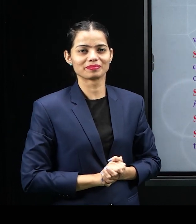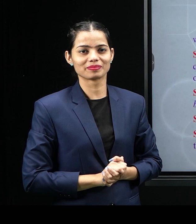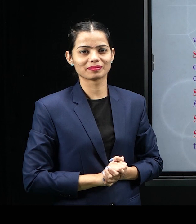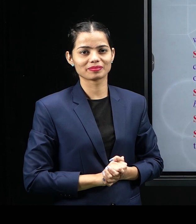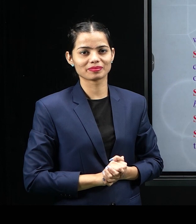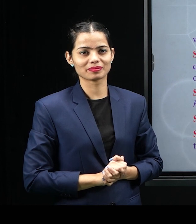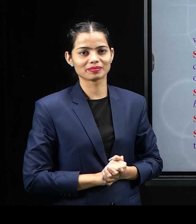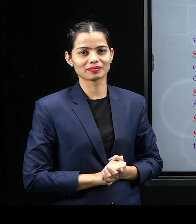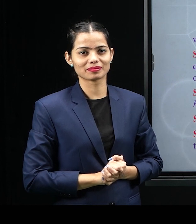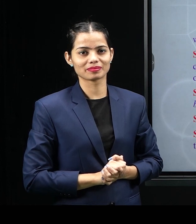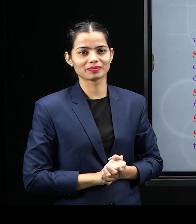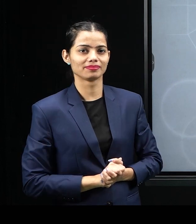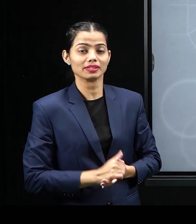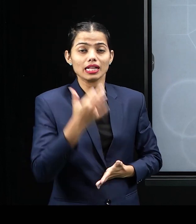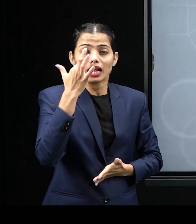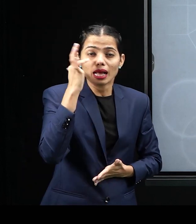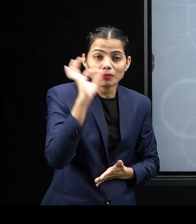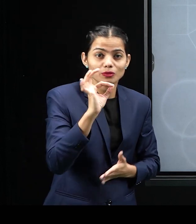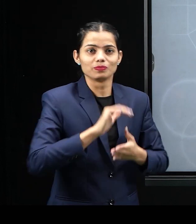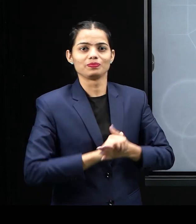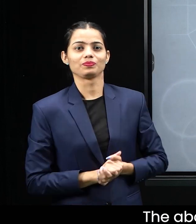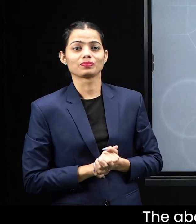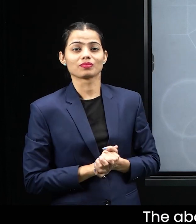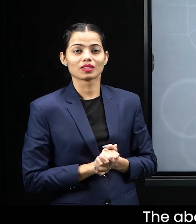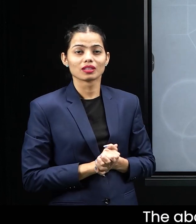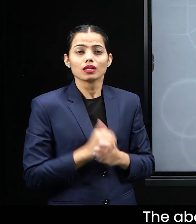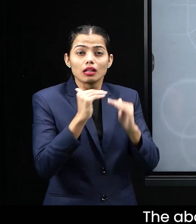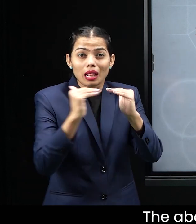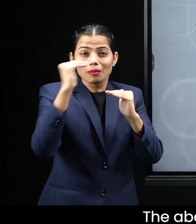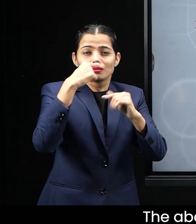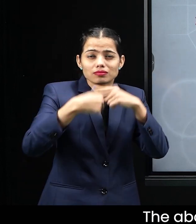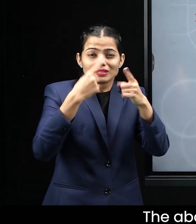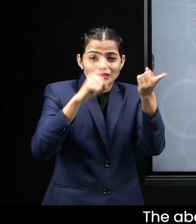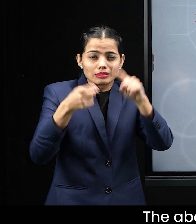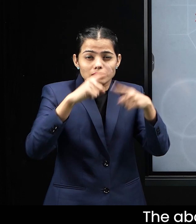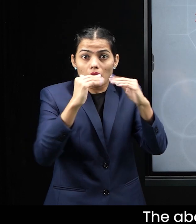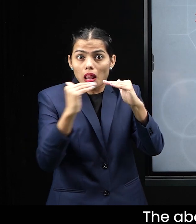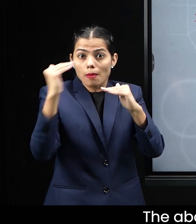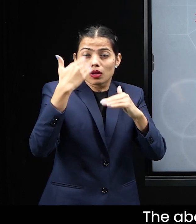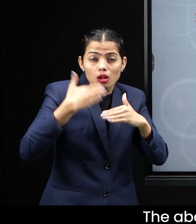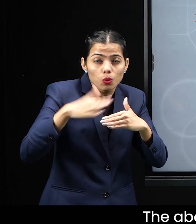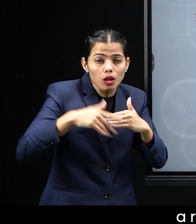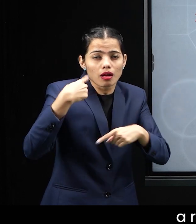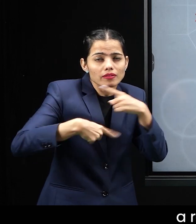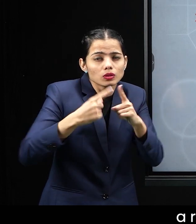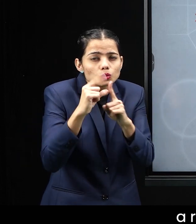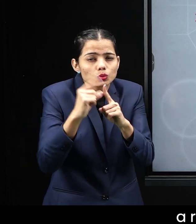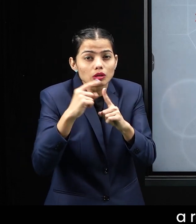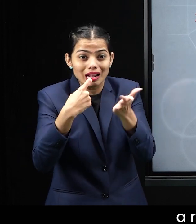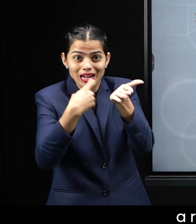of A and B. Note, the above algorithm will always produce a remainder 0